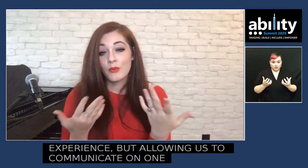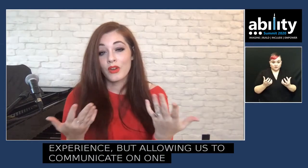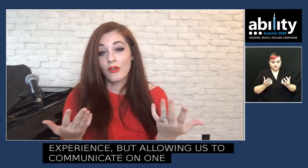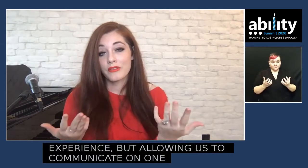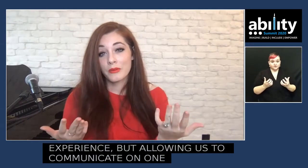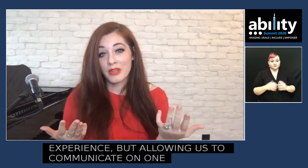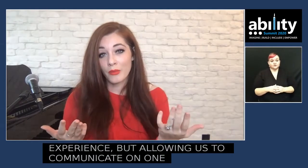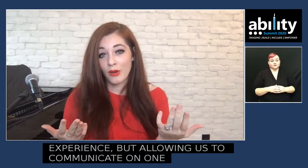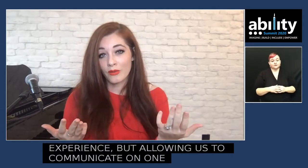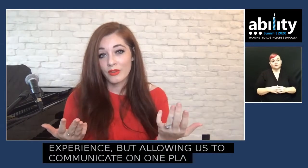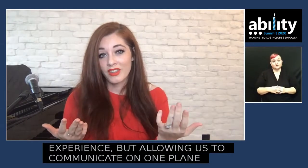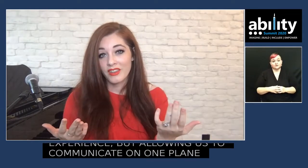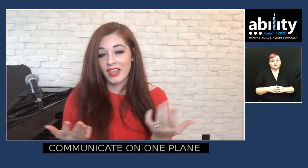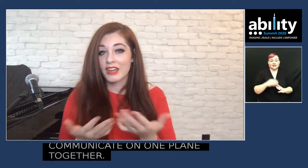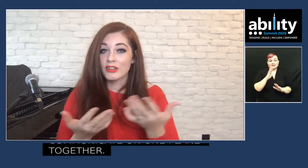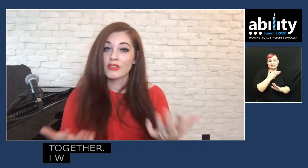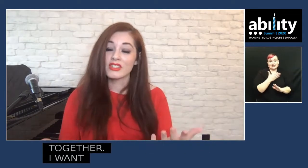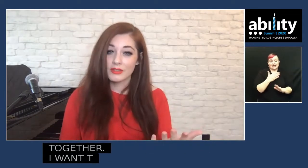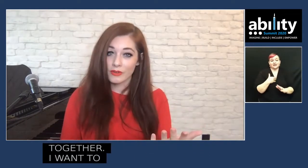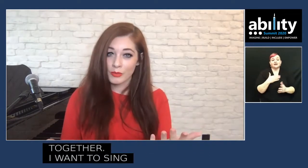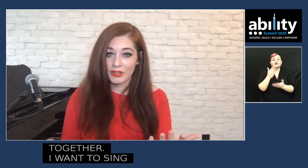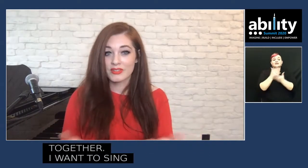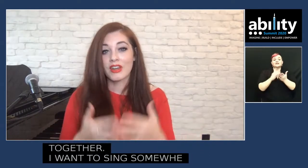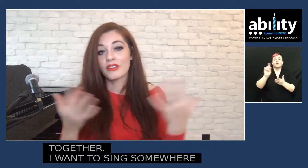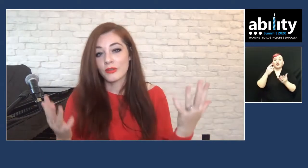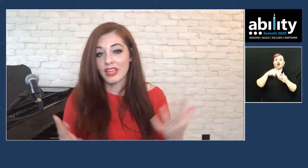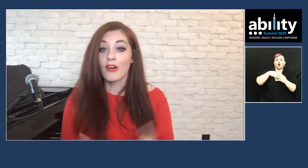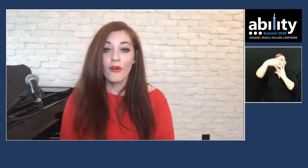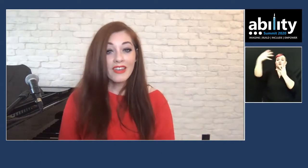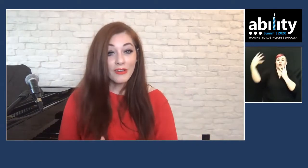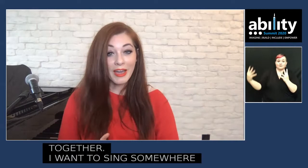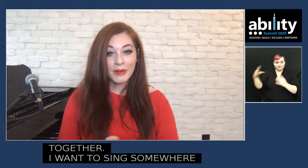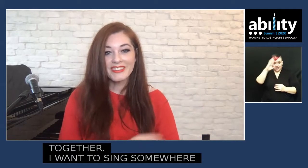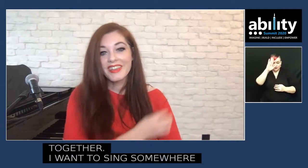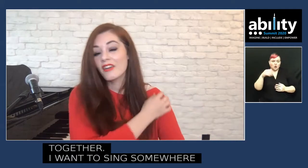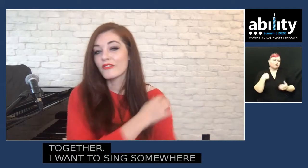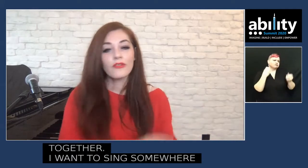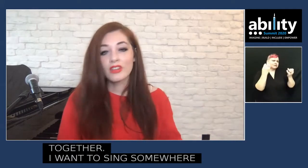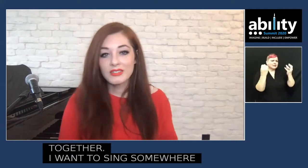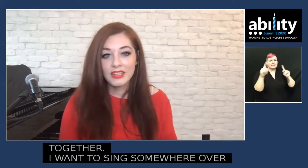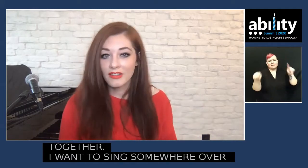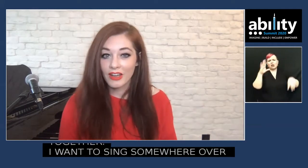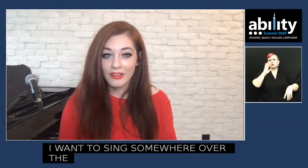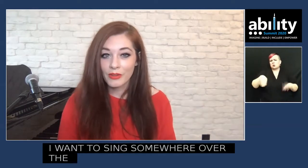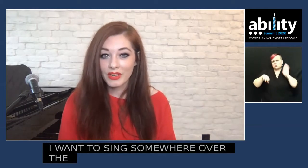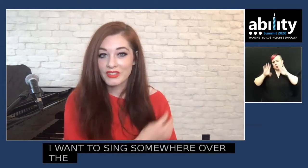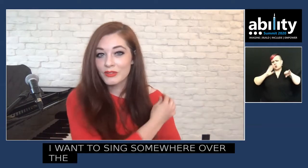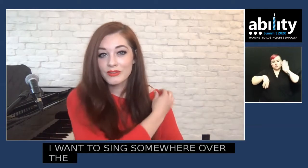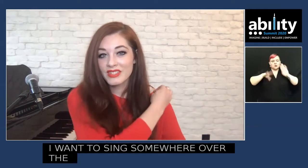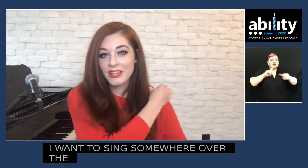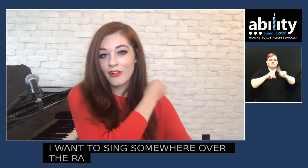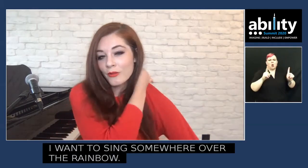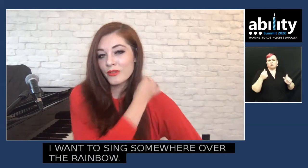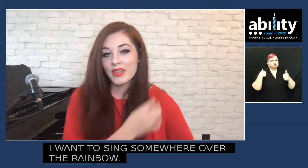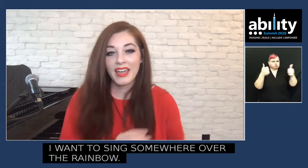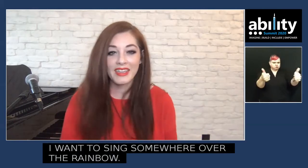sing Somewhere Over the Rainbow. And I know that it's a familiar song. You're like, oh, I know that one. Feel free to sing along if you want to. Sing along with me. I